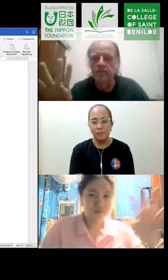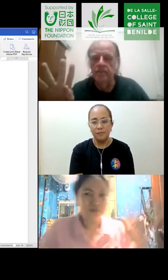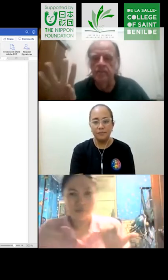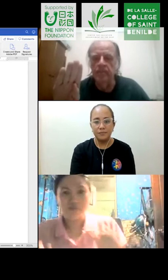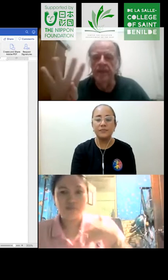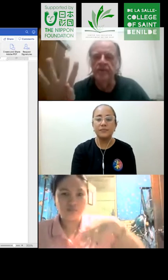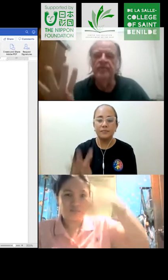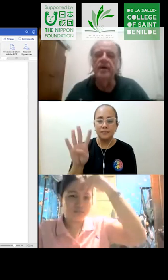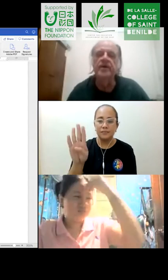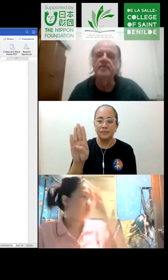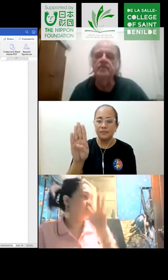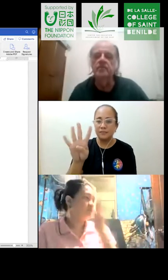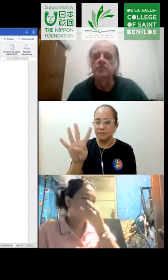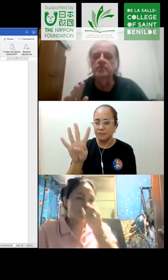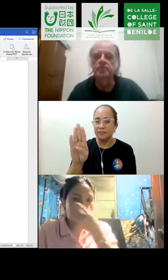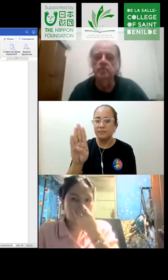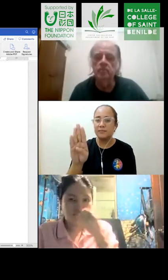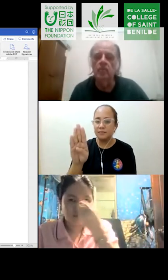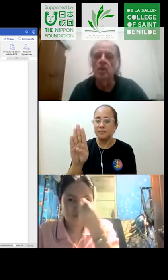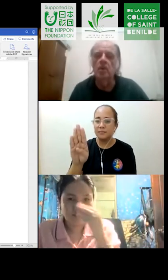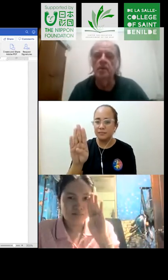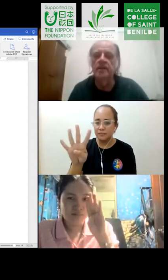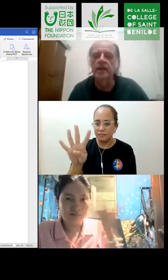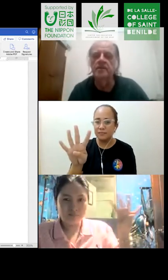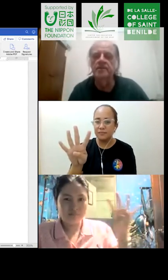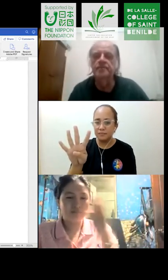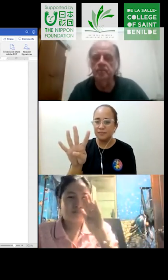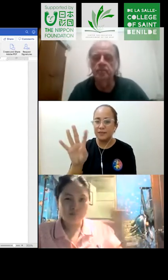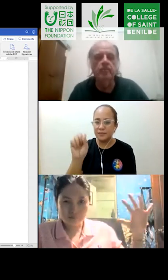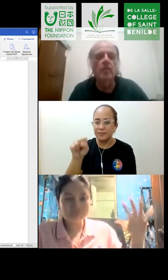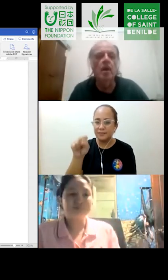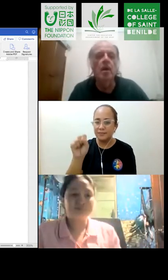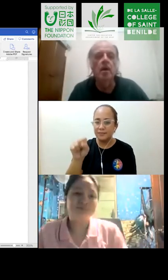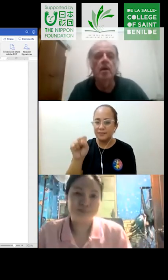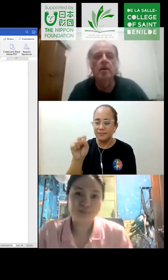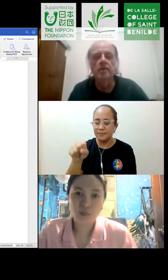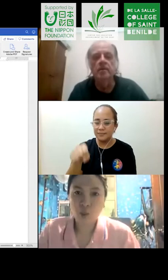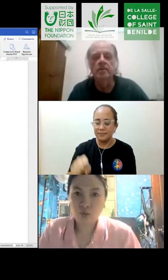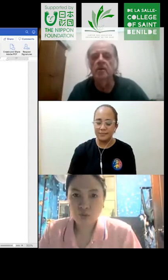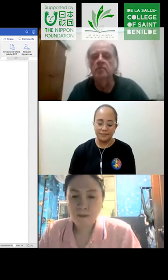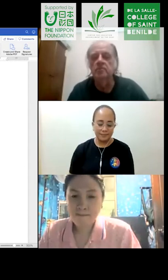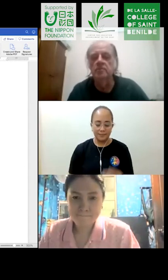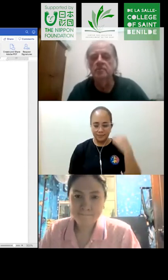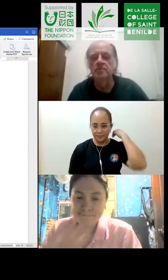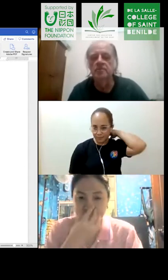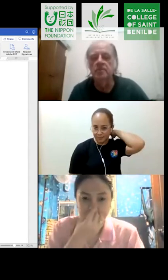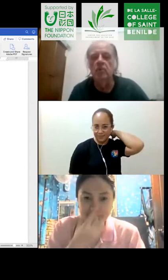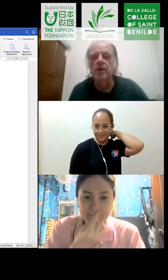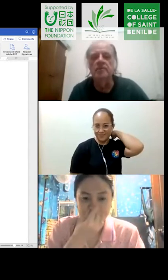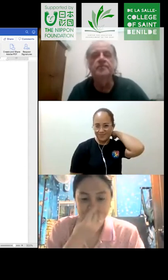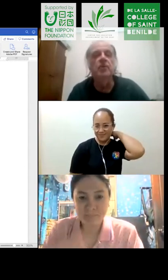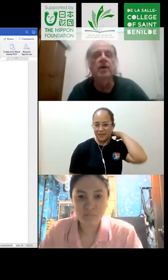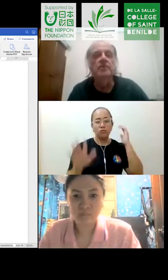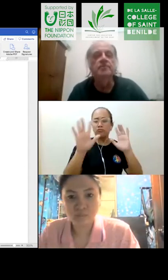Yeah, it's B to it's 5, yeah. close to open. I got it. Yes. I got confused there. I thought it was the No, other way around.